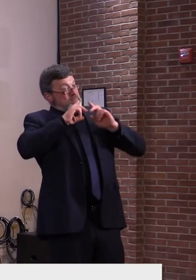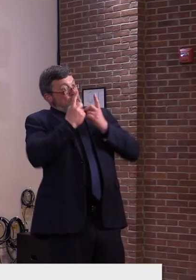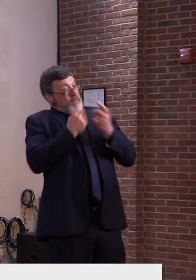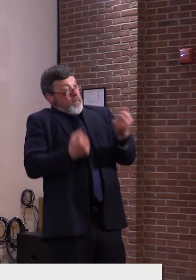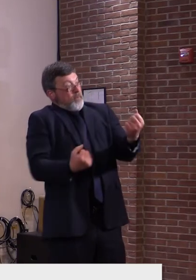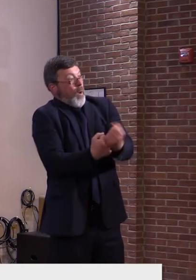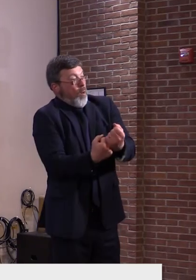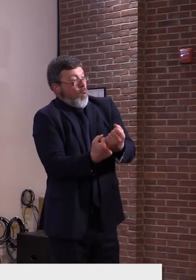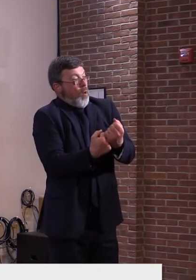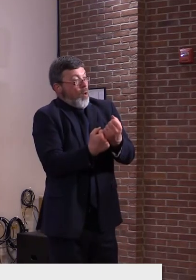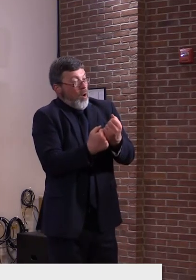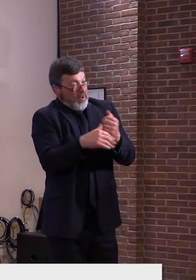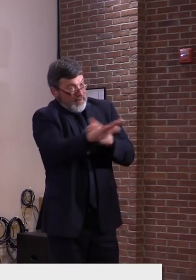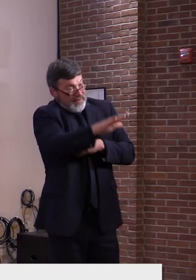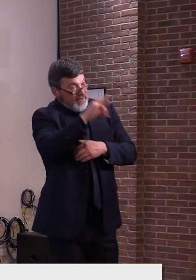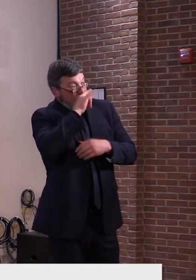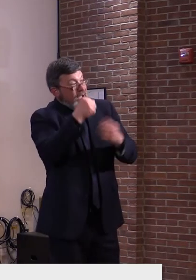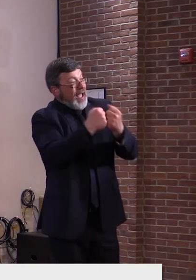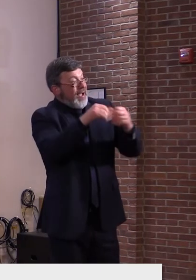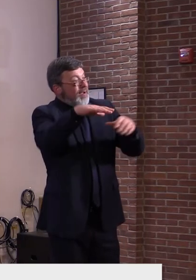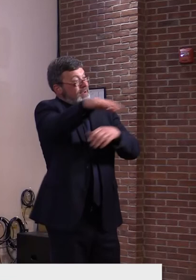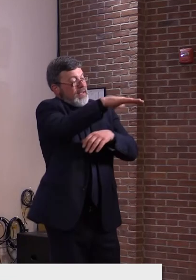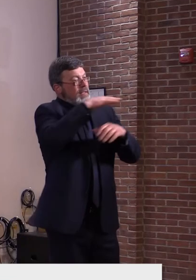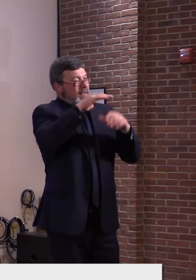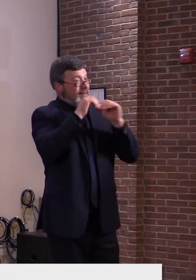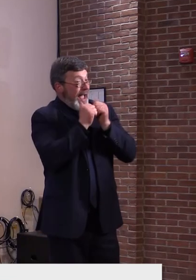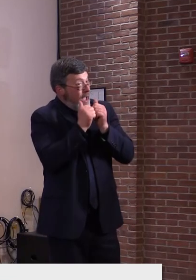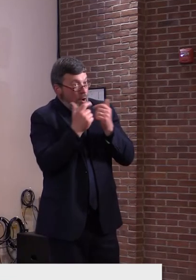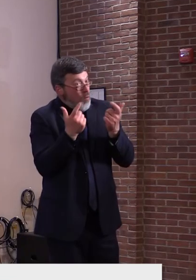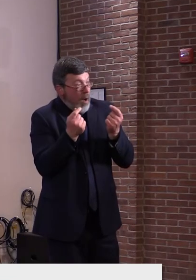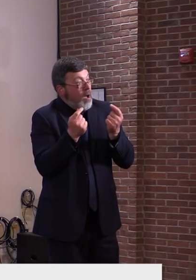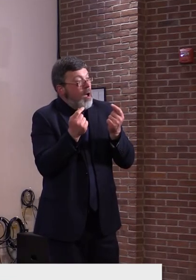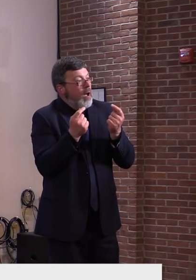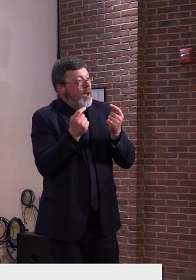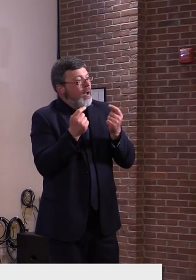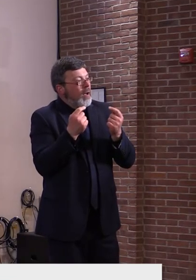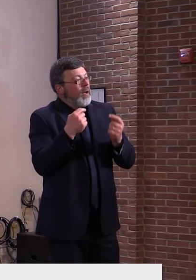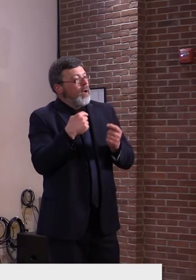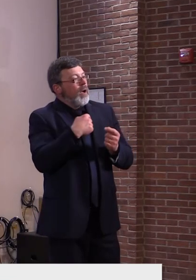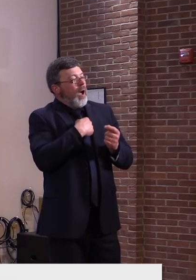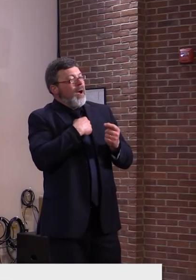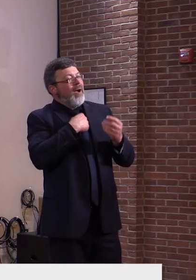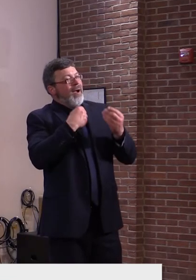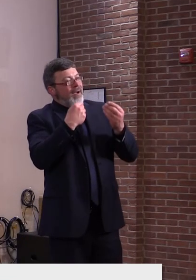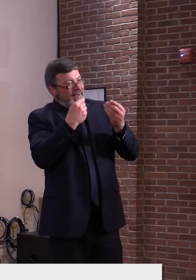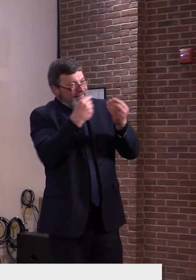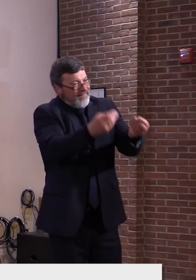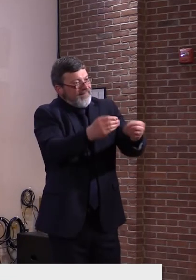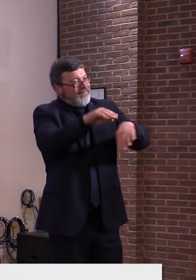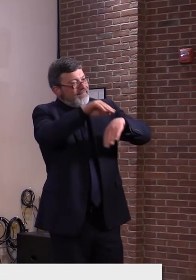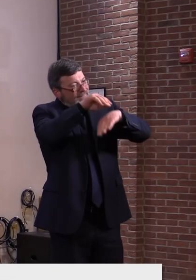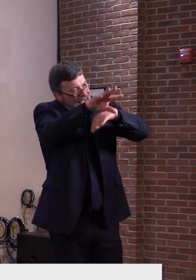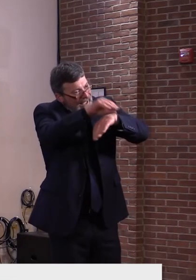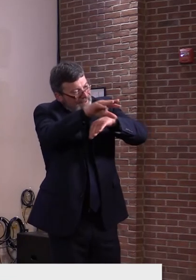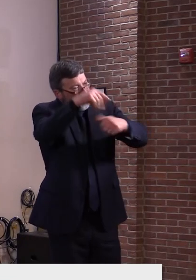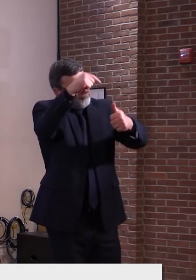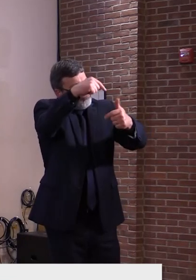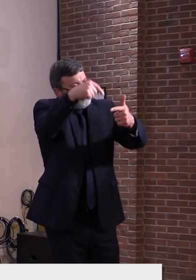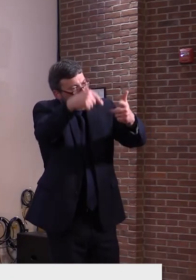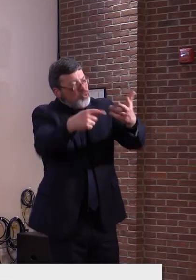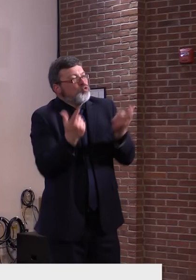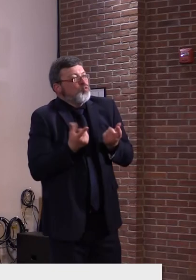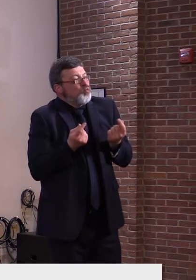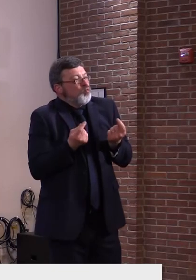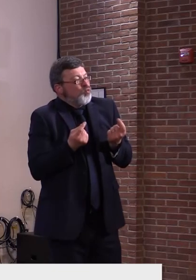the childcare facilities has been through our guidance that we provide them with. And they've had the ability to